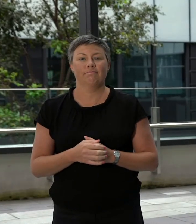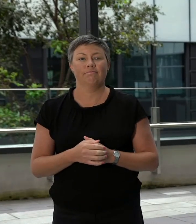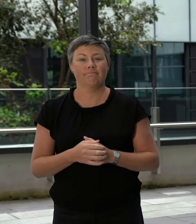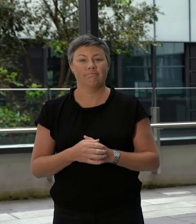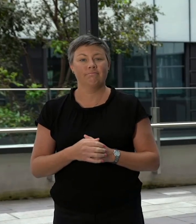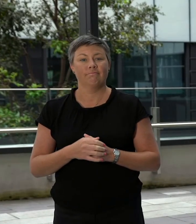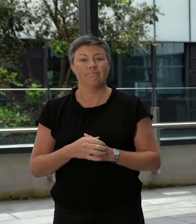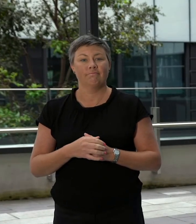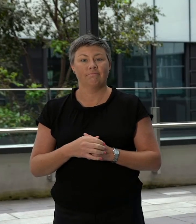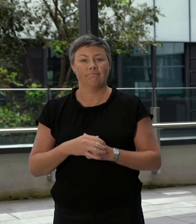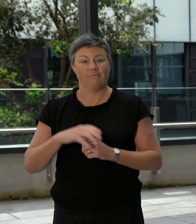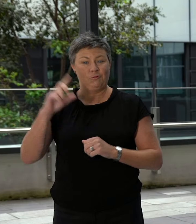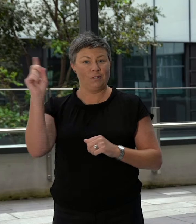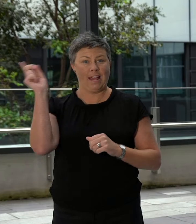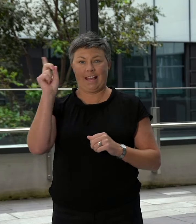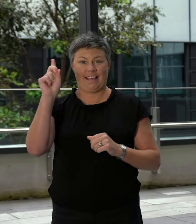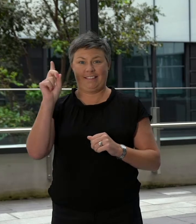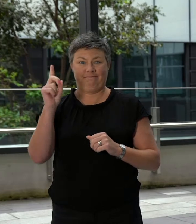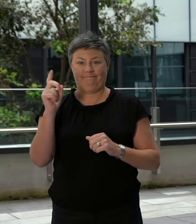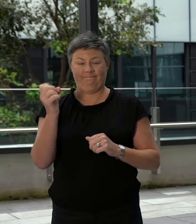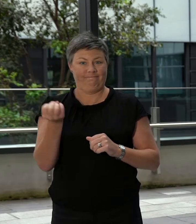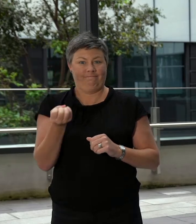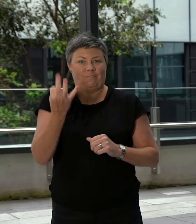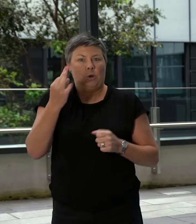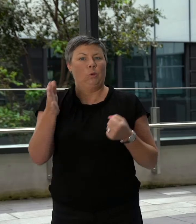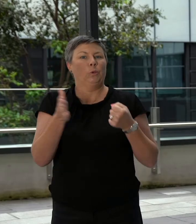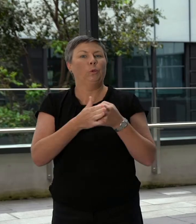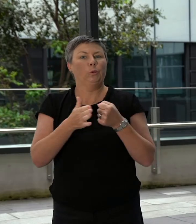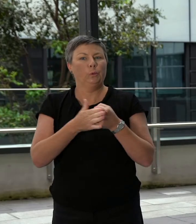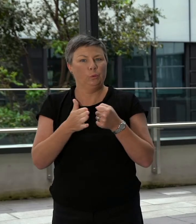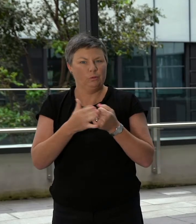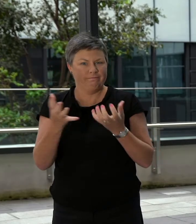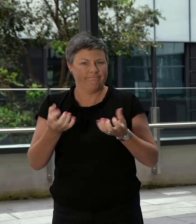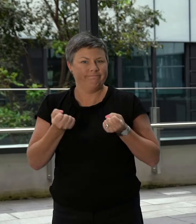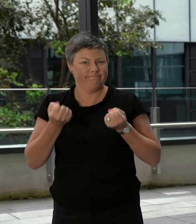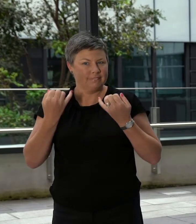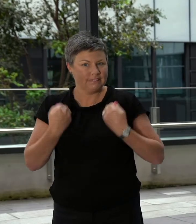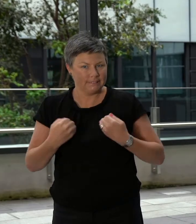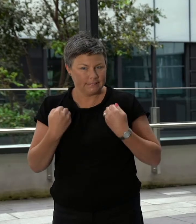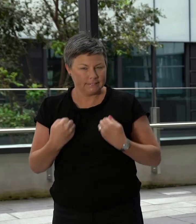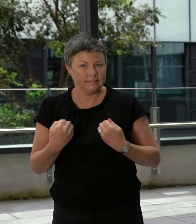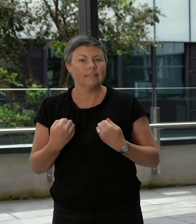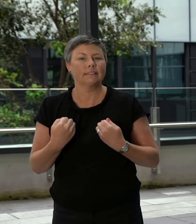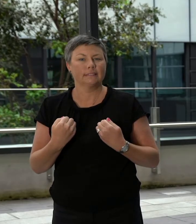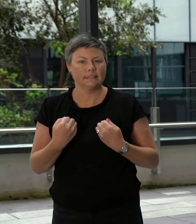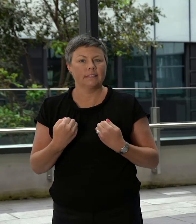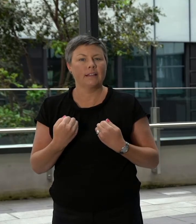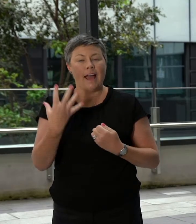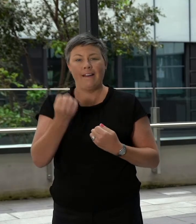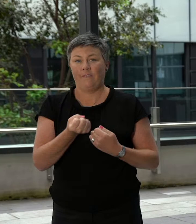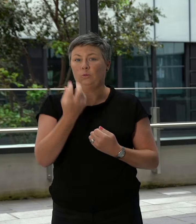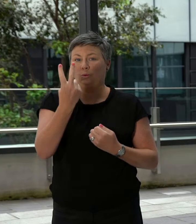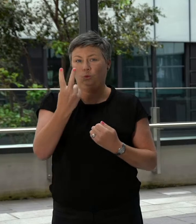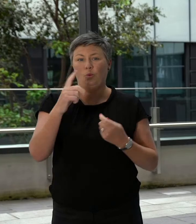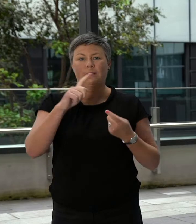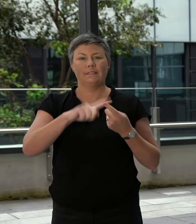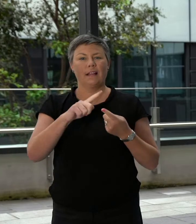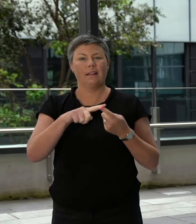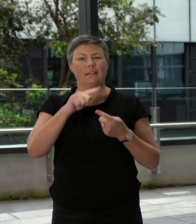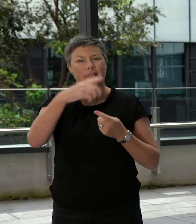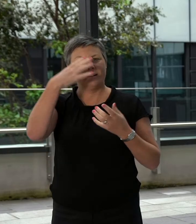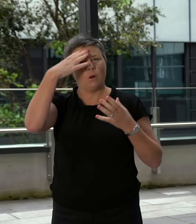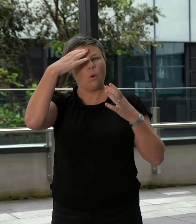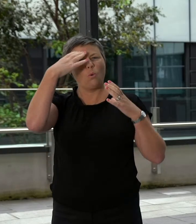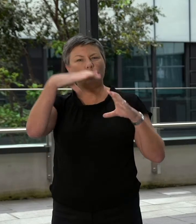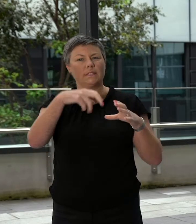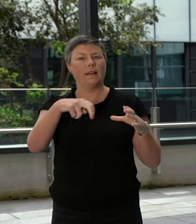0 community cases, which is fantastic. We have 2 cases in hotel quarantine.